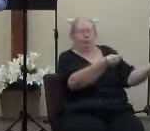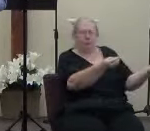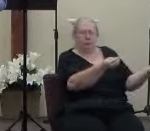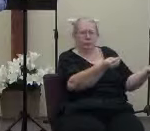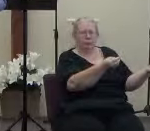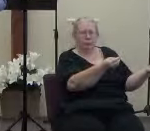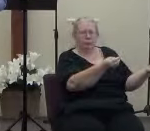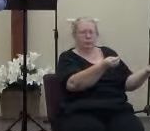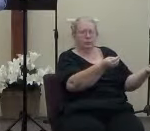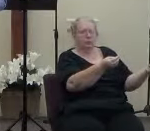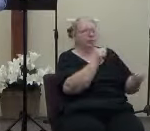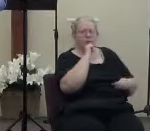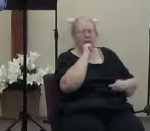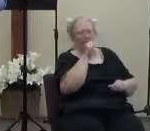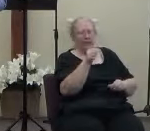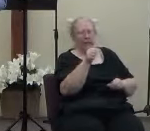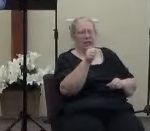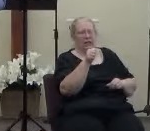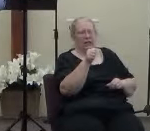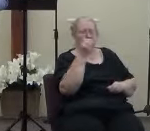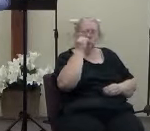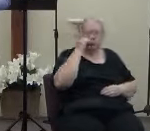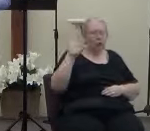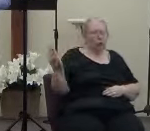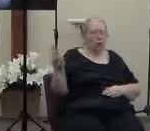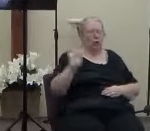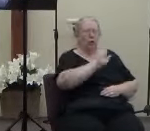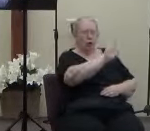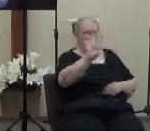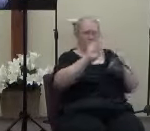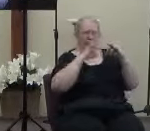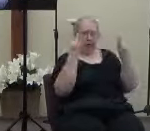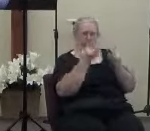And not to turn away from your own flesh and blood. Listen, you got